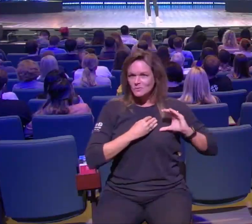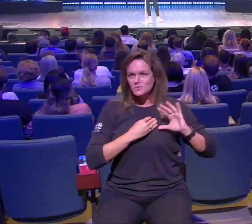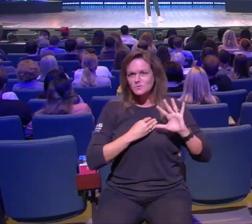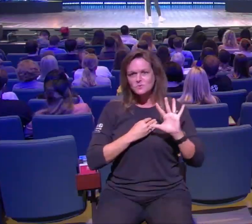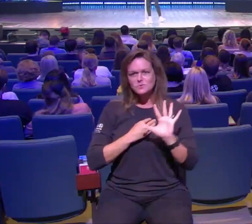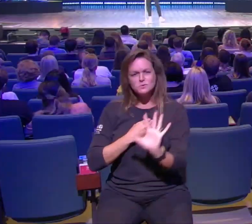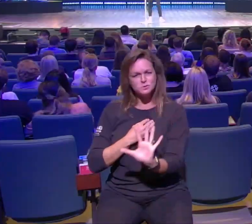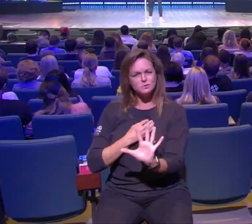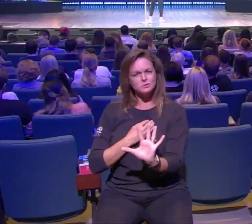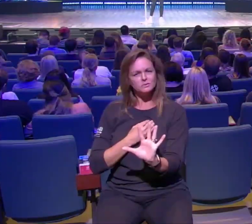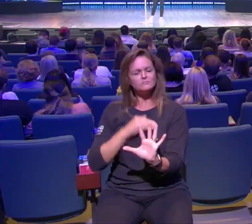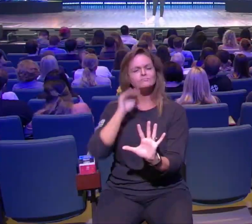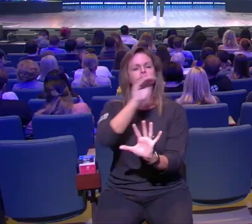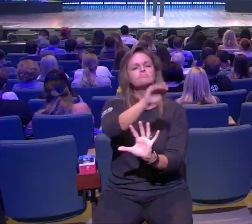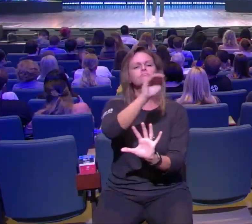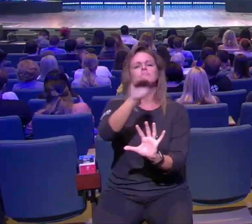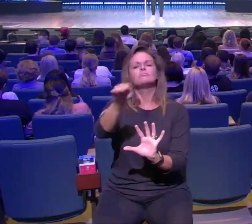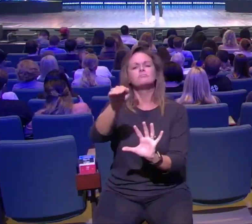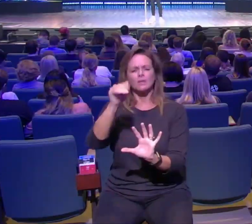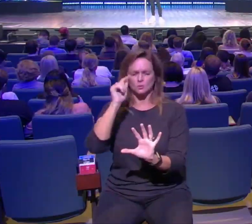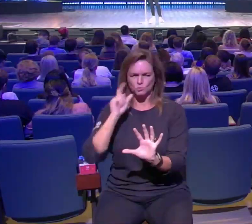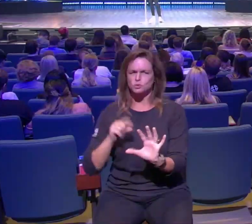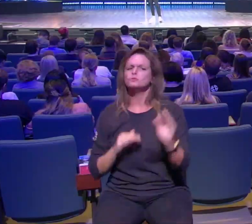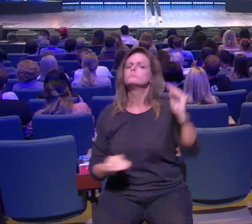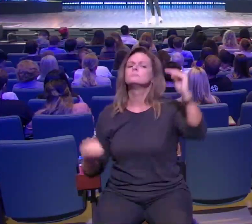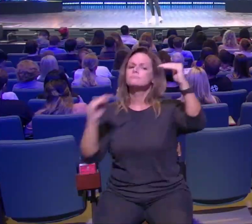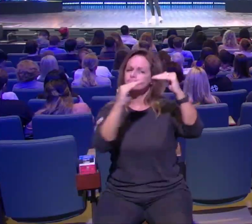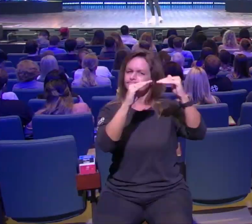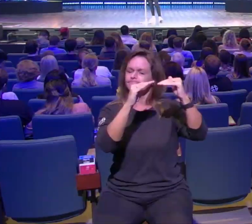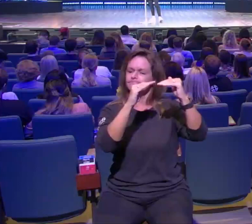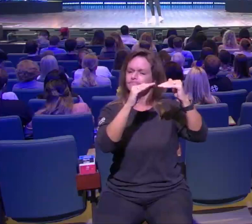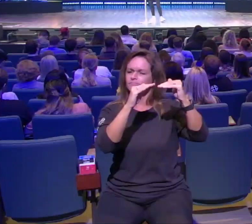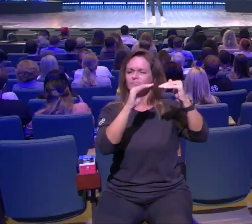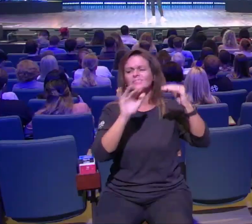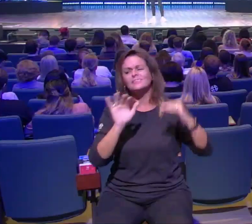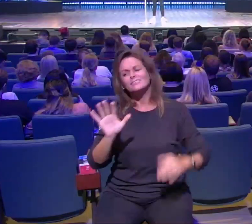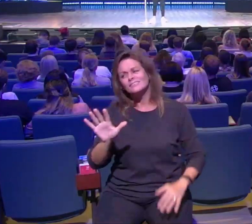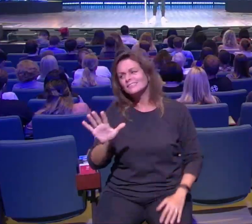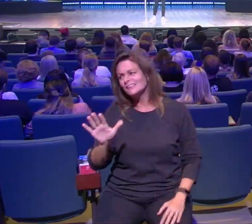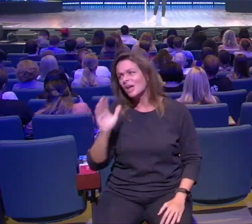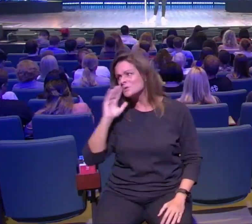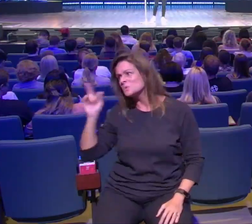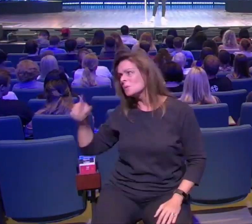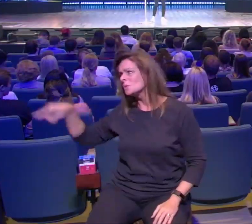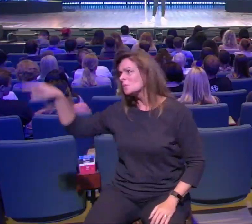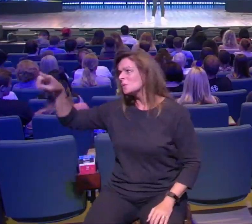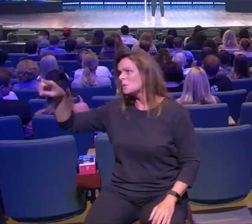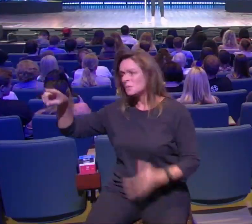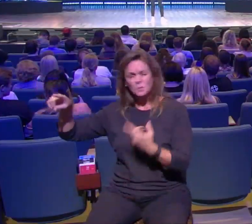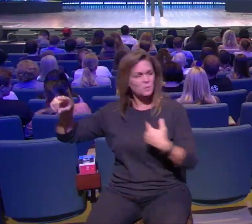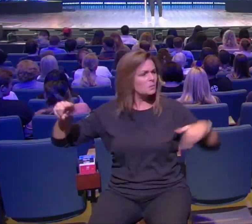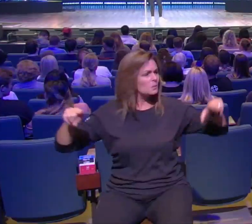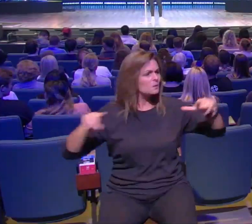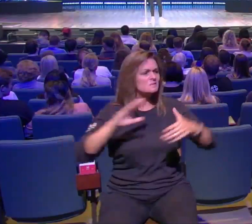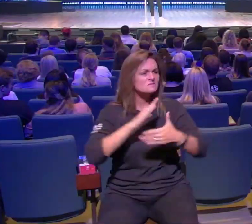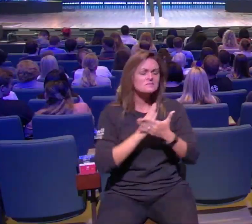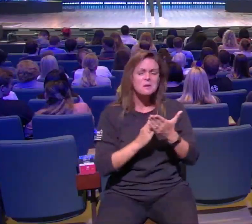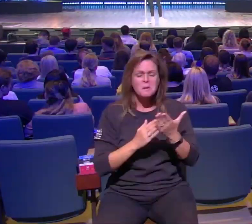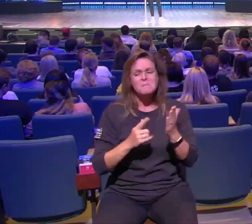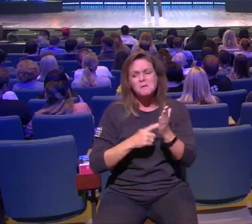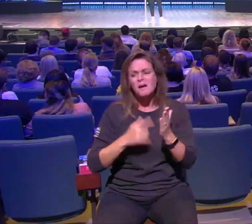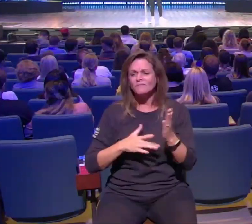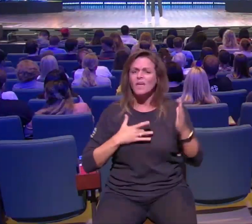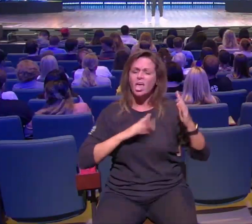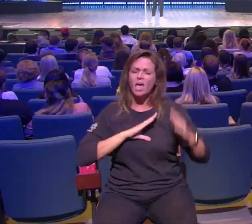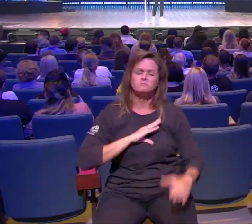their destiny. And some of you, I know, life has handed you some really tough stuff. And you may